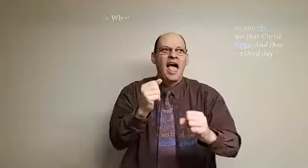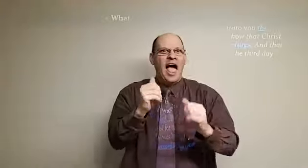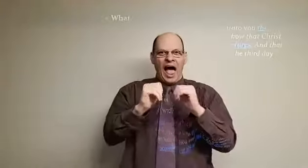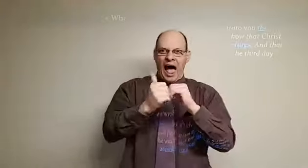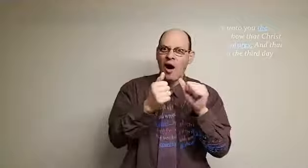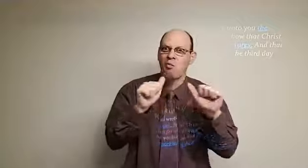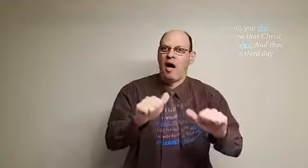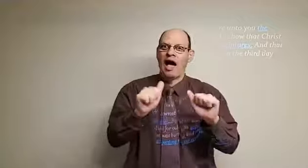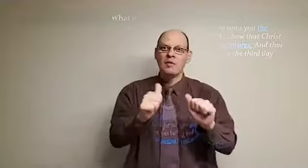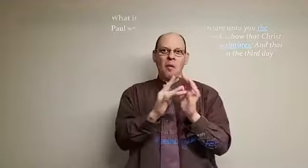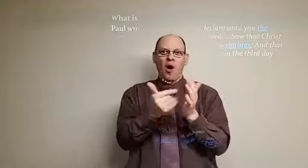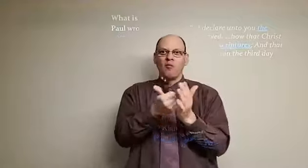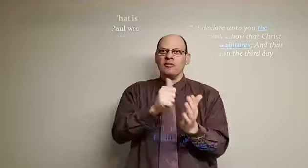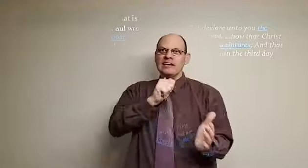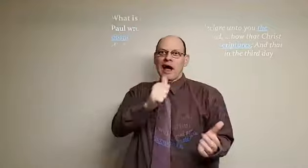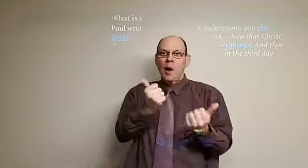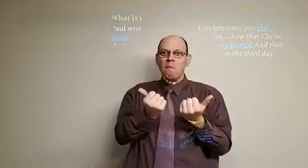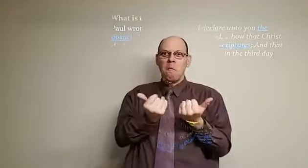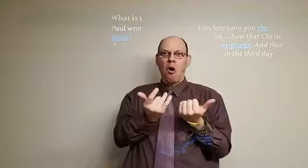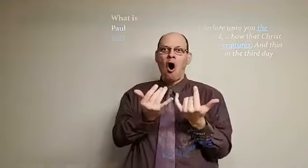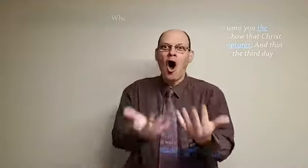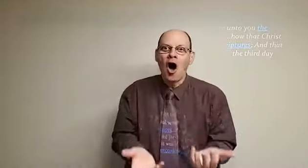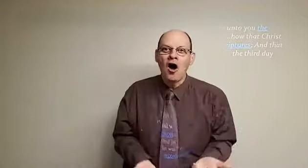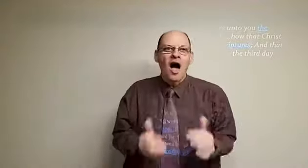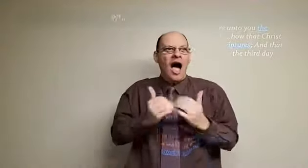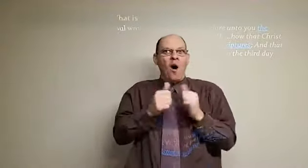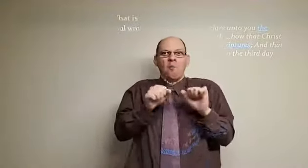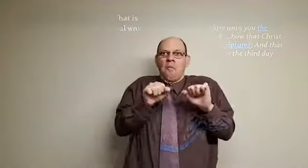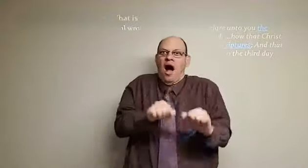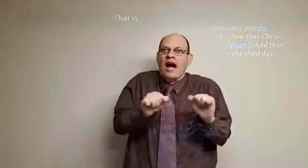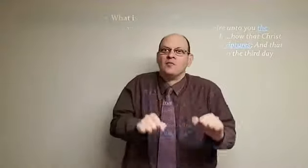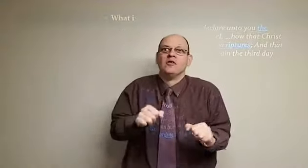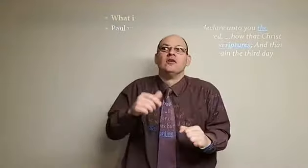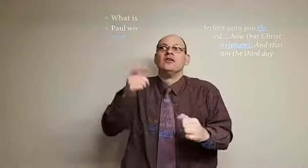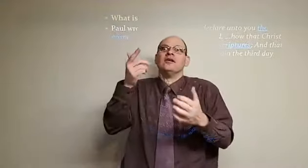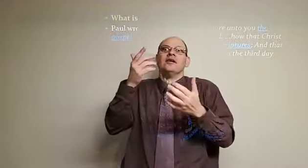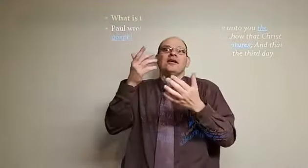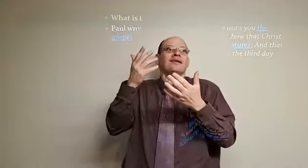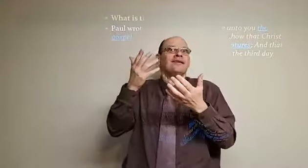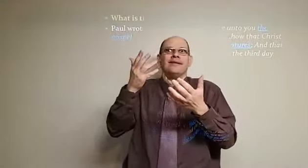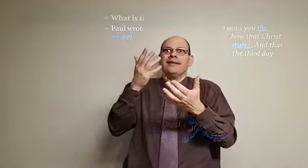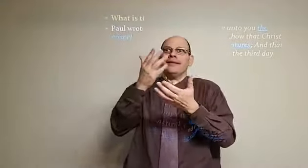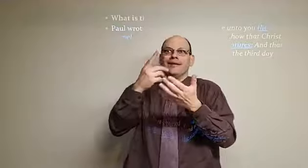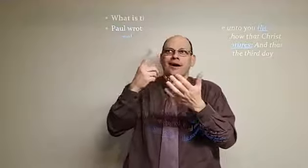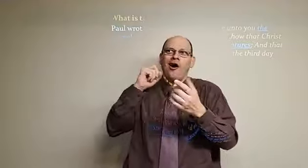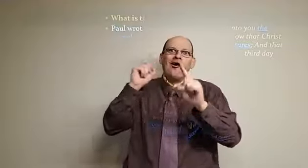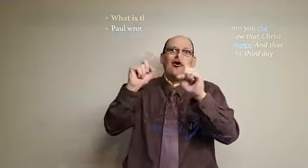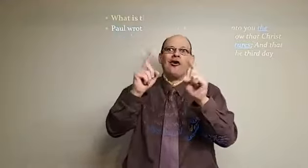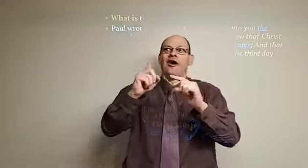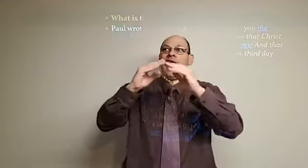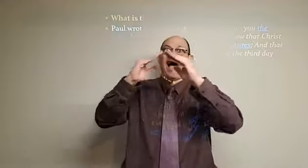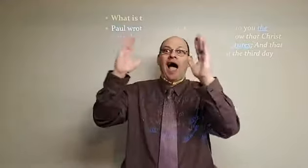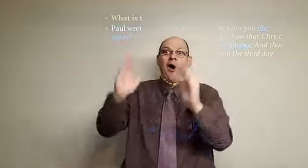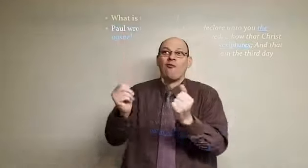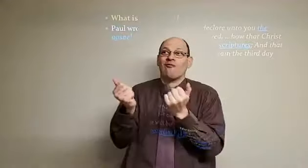and how amazing and you know how you know the this bible survived you know the fires and the